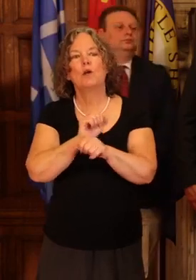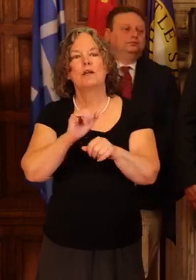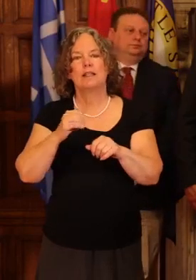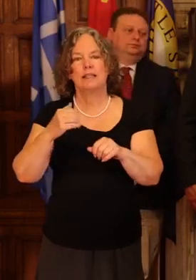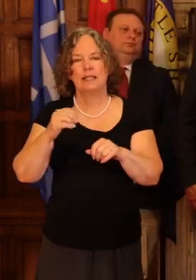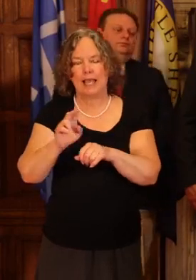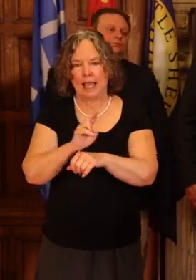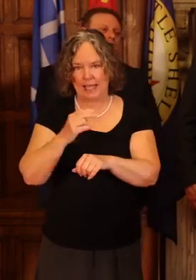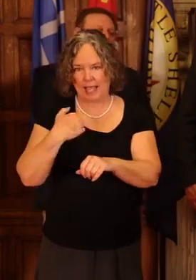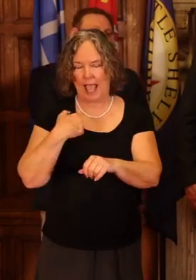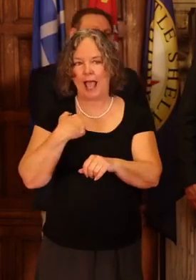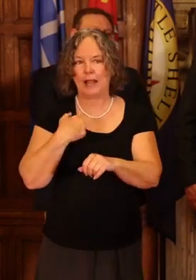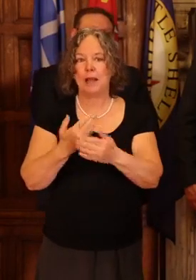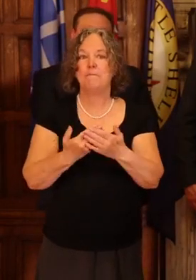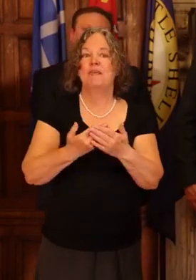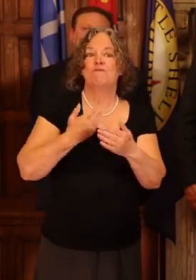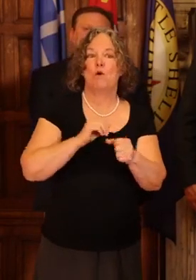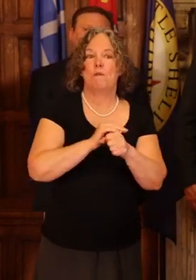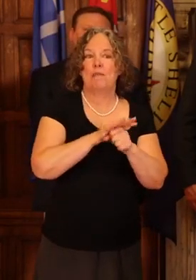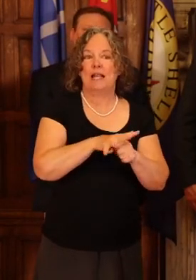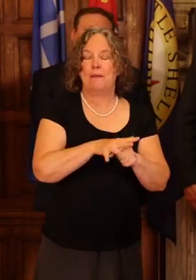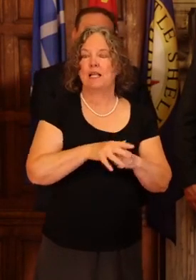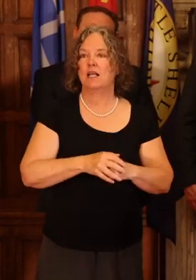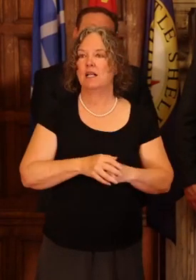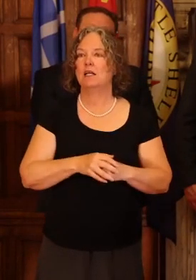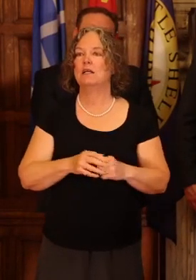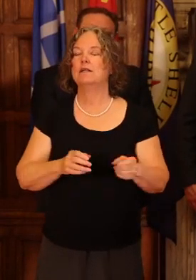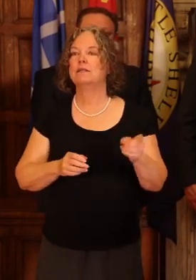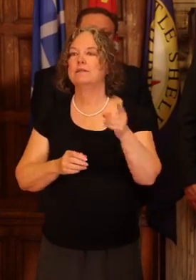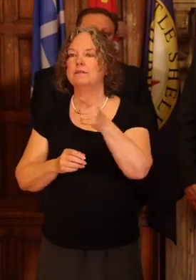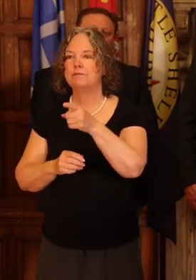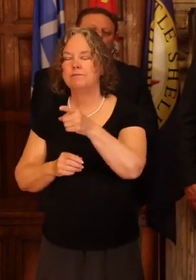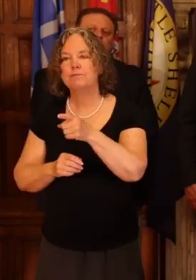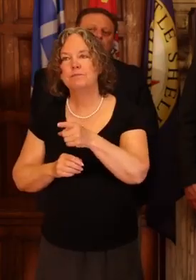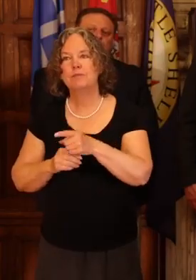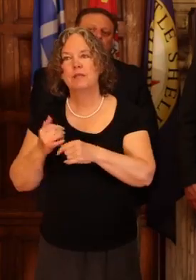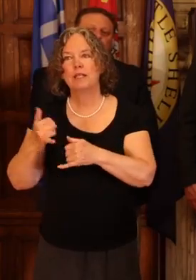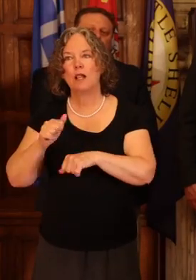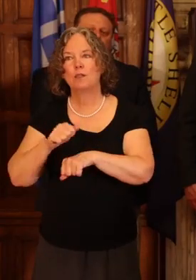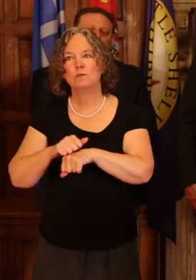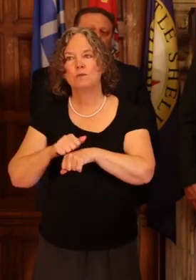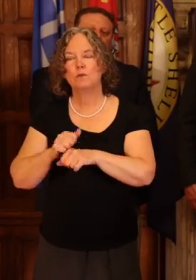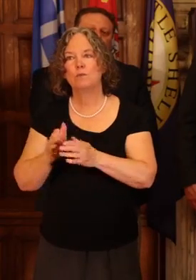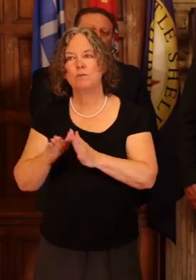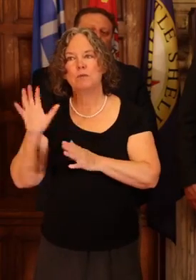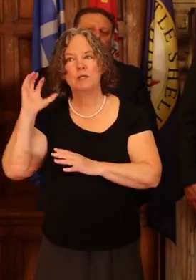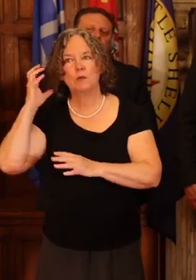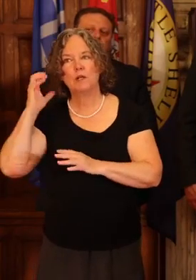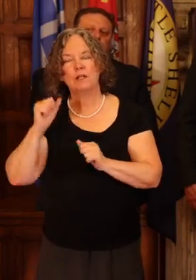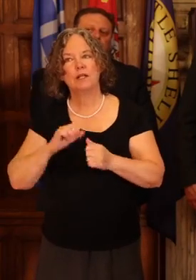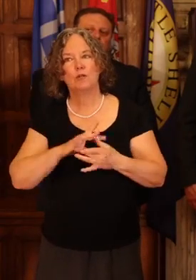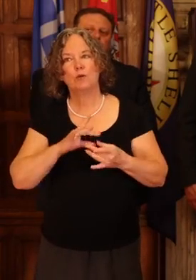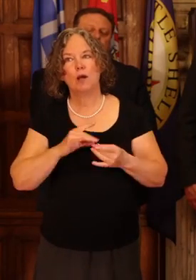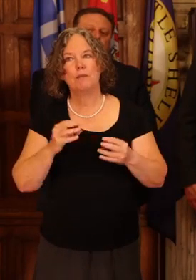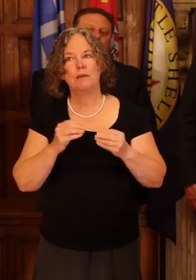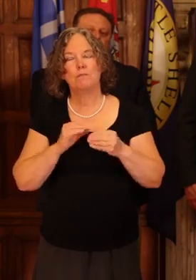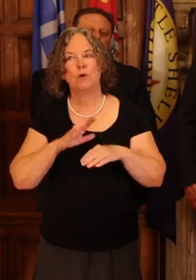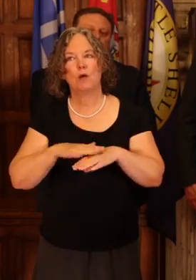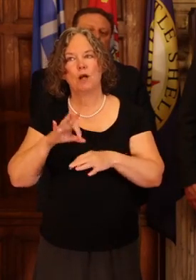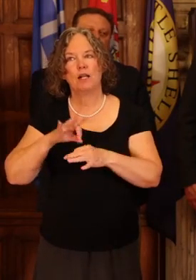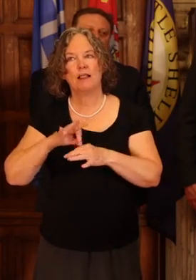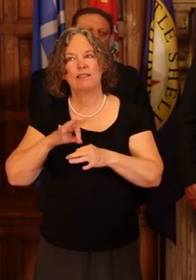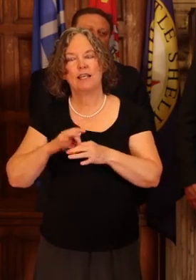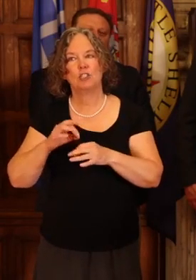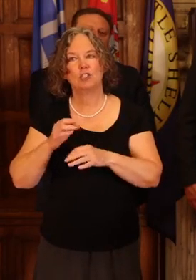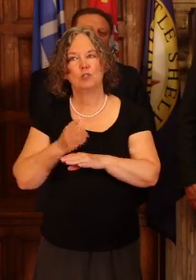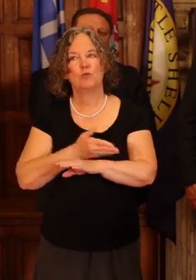does. Yes? Governor Kevin Trumlin with Yellowstone Public Radio. Can you comment a bit more on the election reform bills that